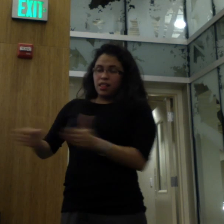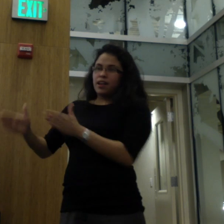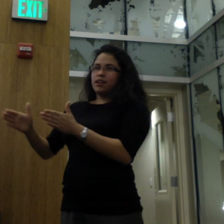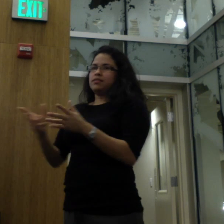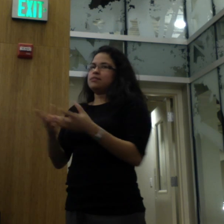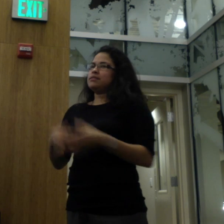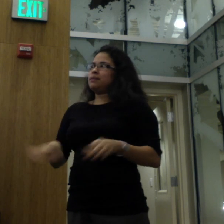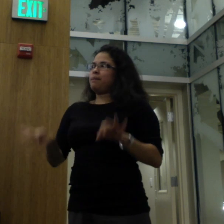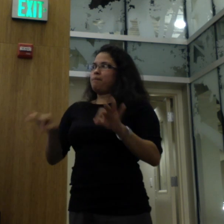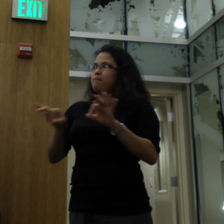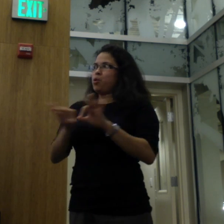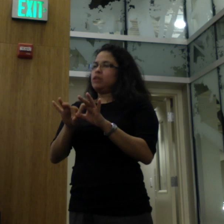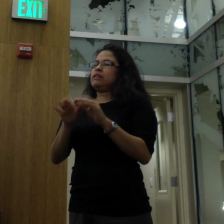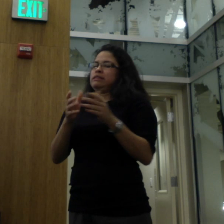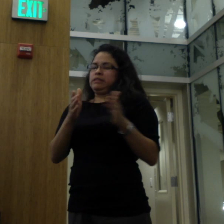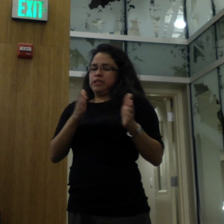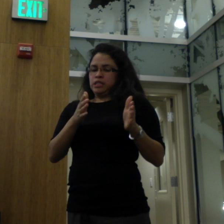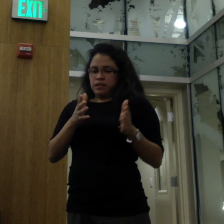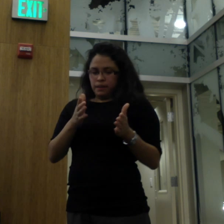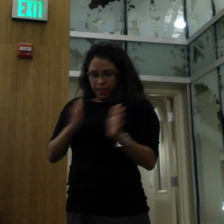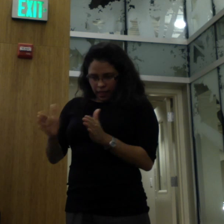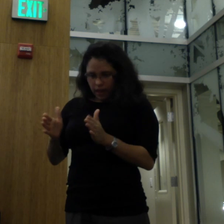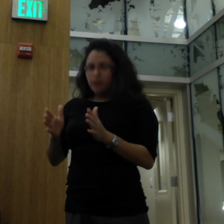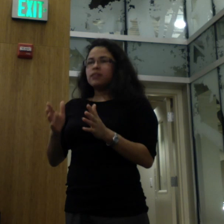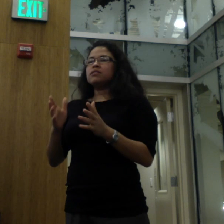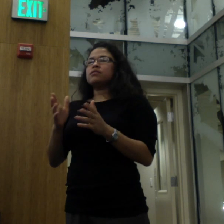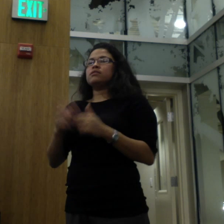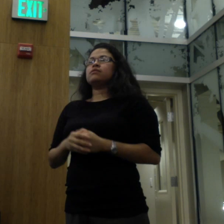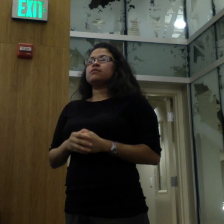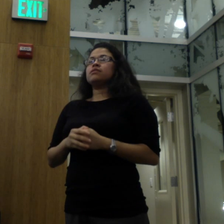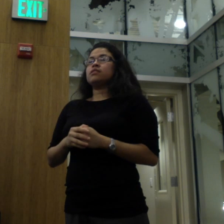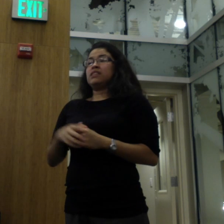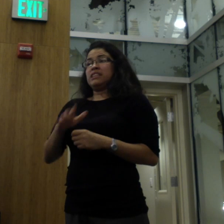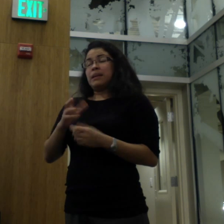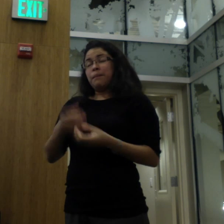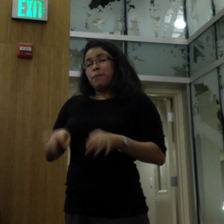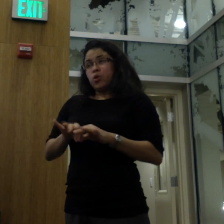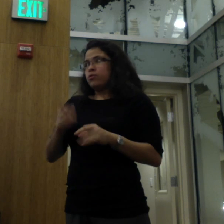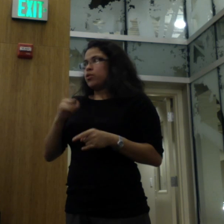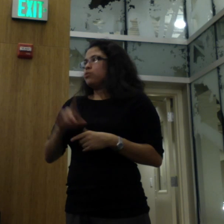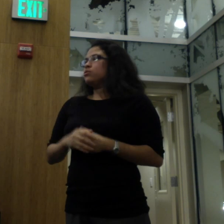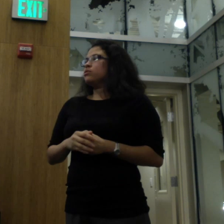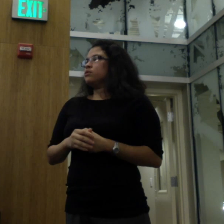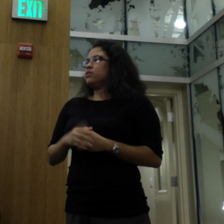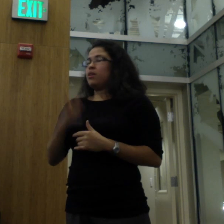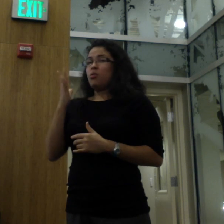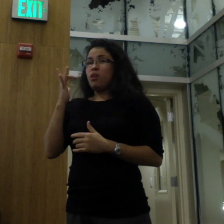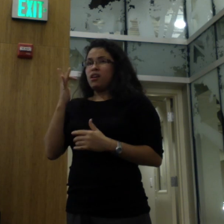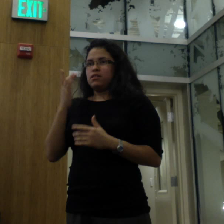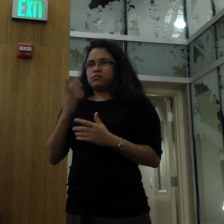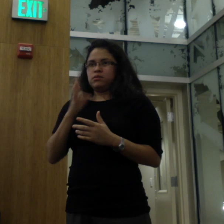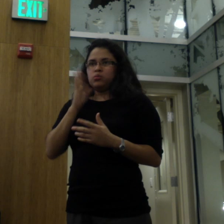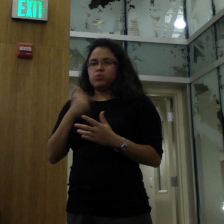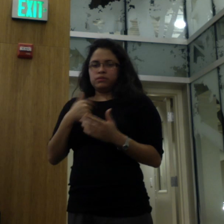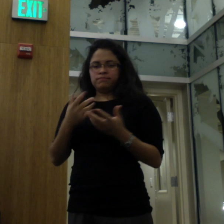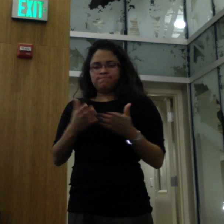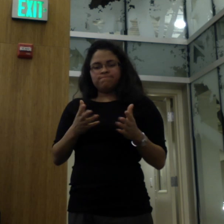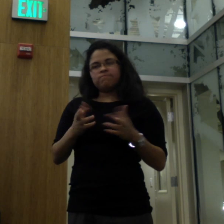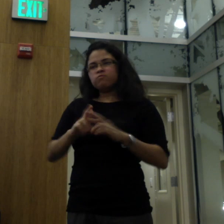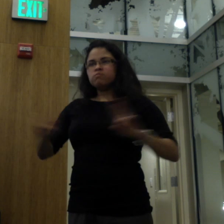stressor, and if you already have that figured out, you will just be that much more ahead of the game of everyone